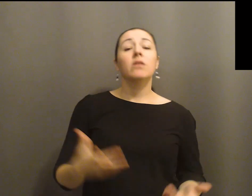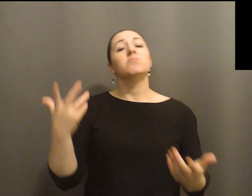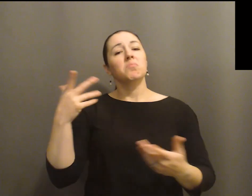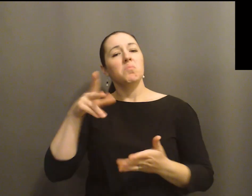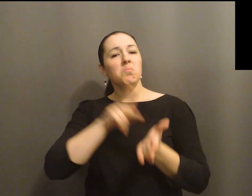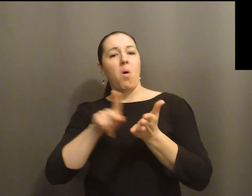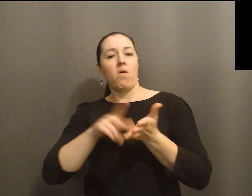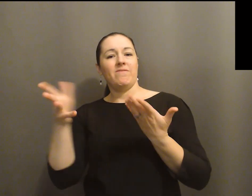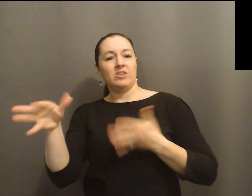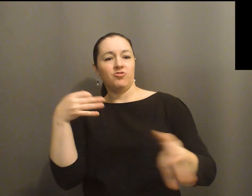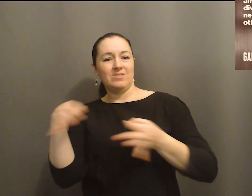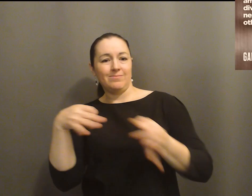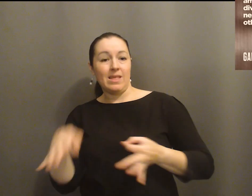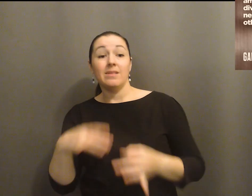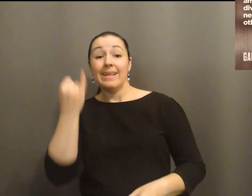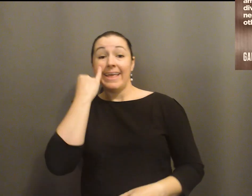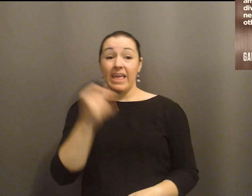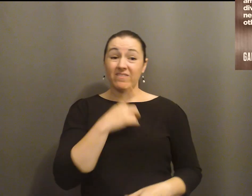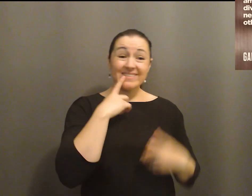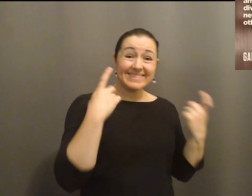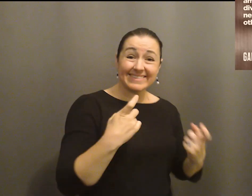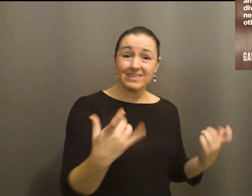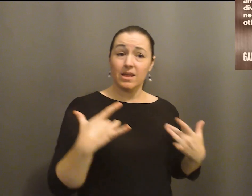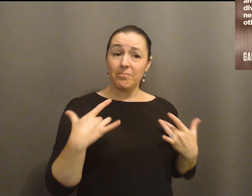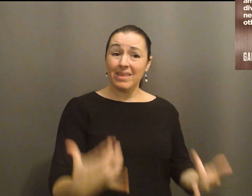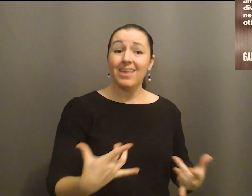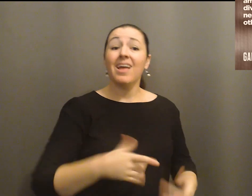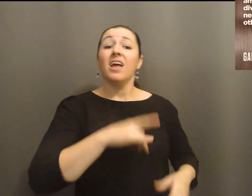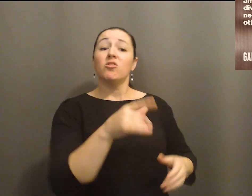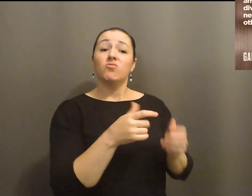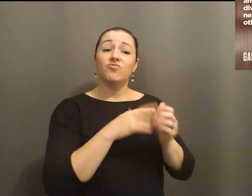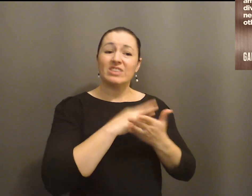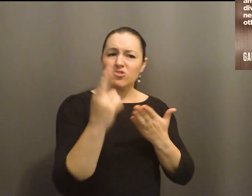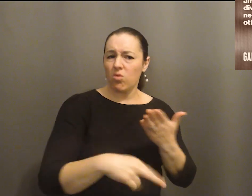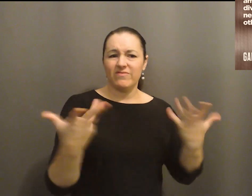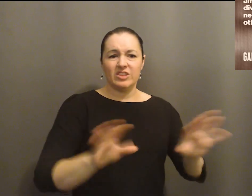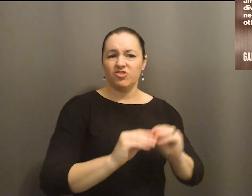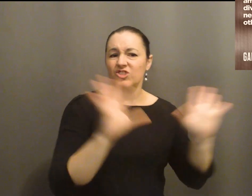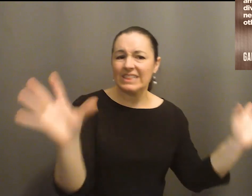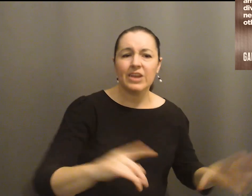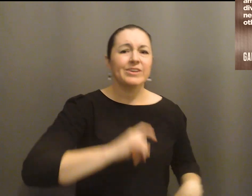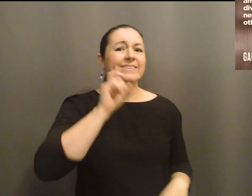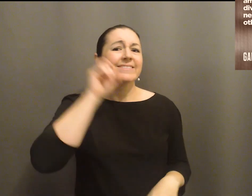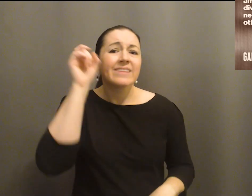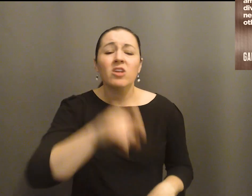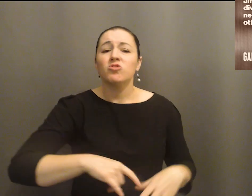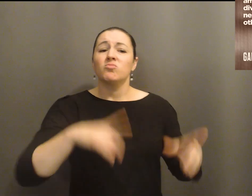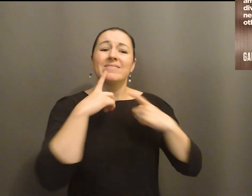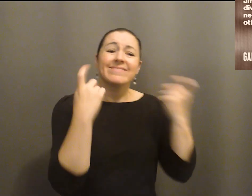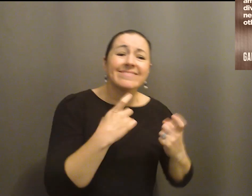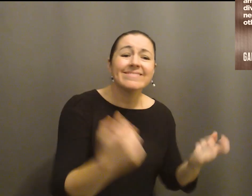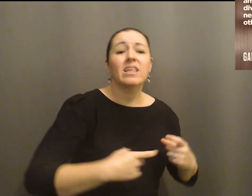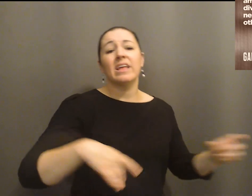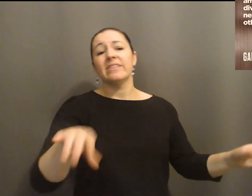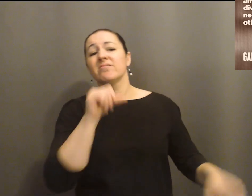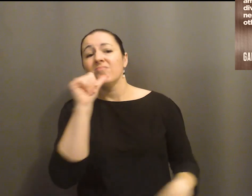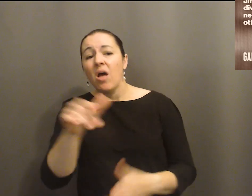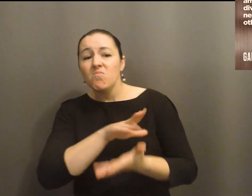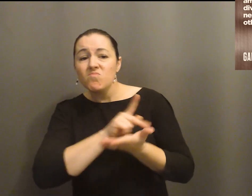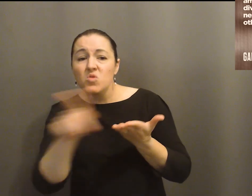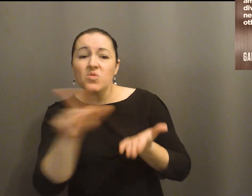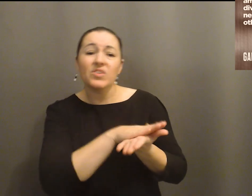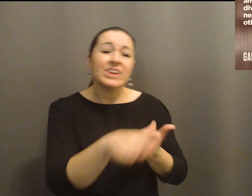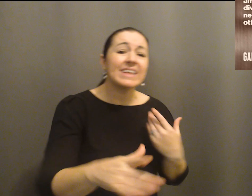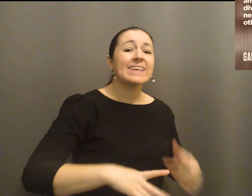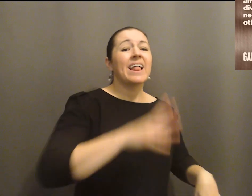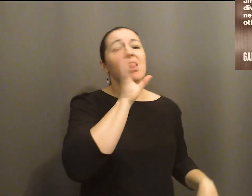19 through 21 He said this When you follow The desires Of your sinful nature The results are very clear Sexual morality Impurity Lustful pleasures Idolatry